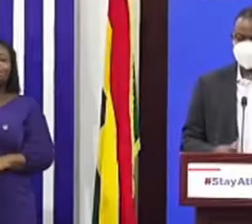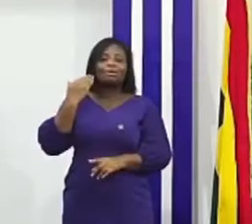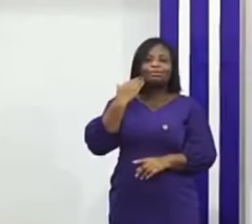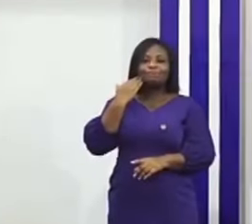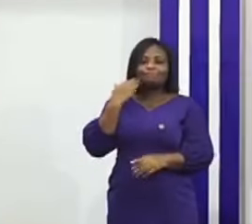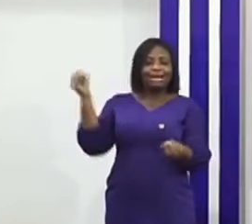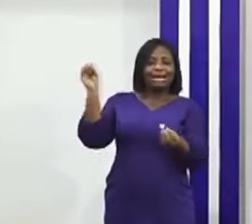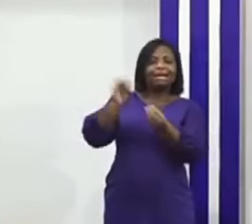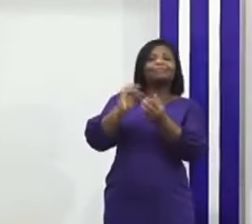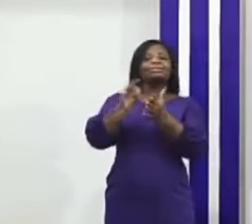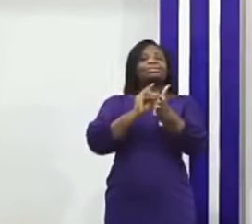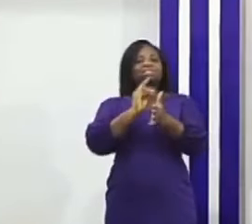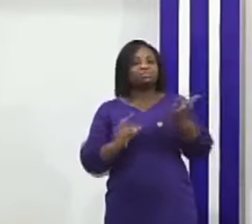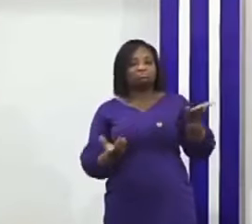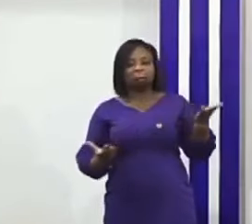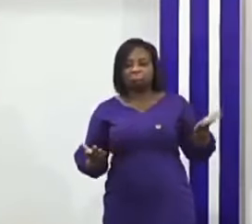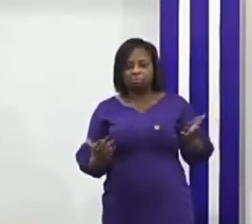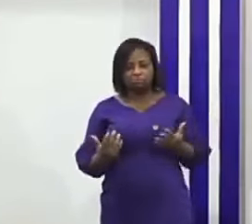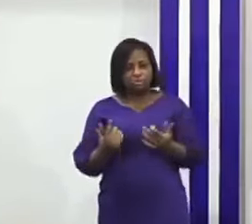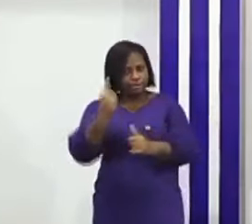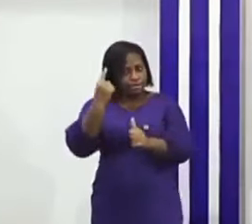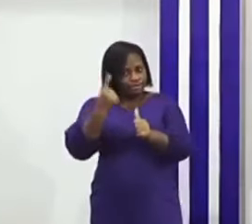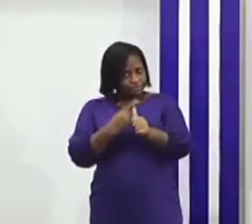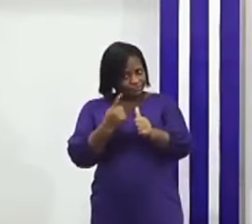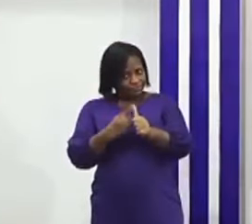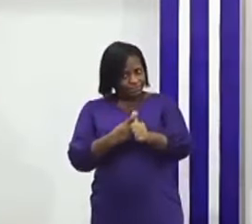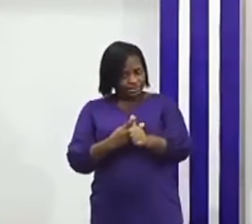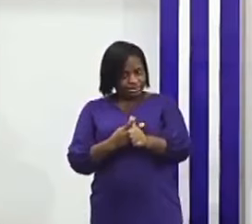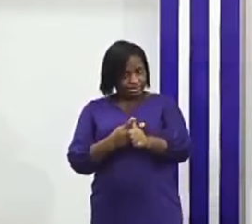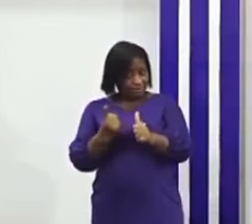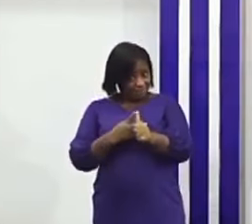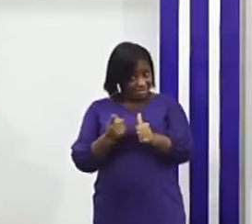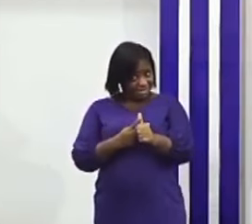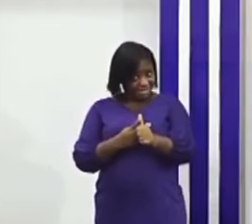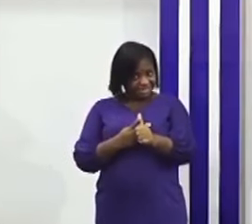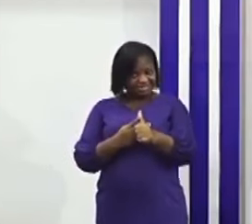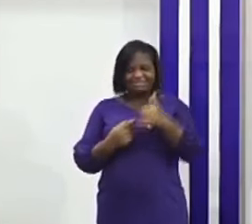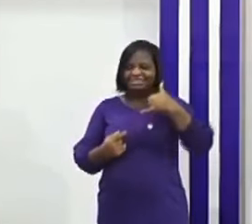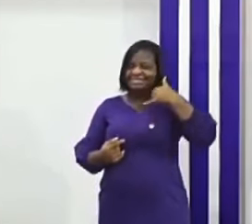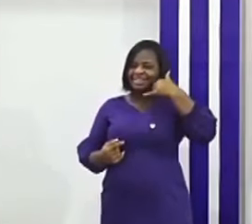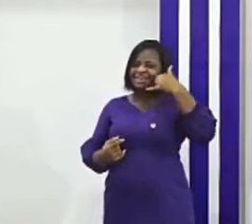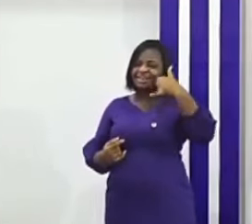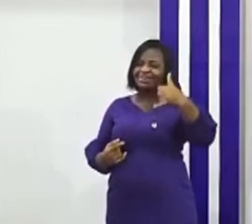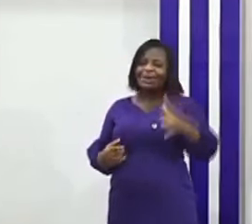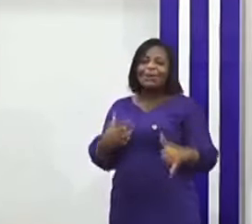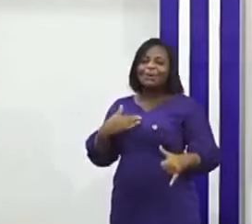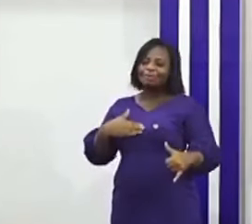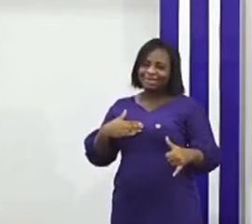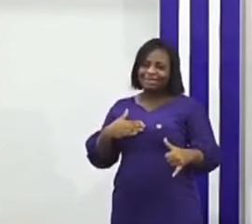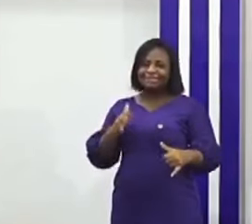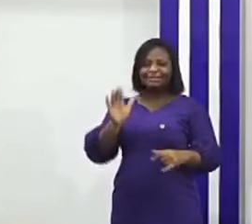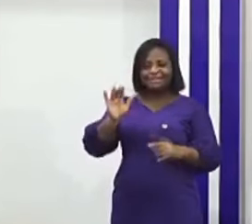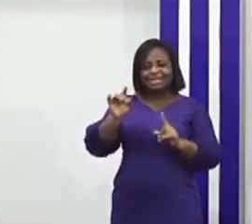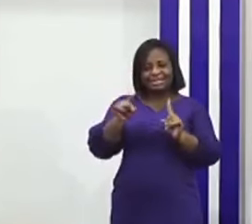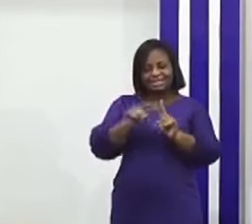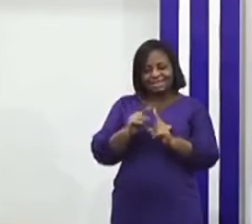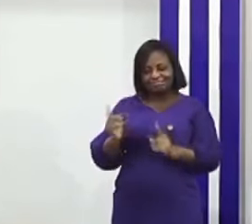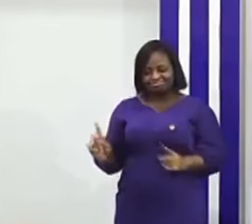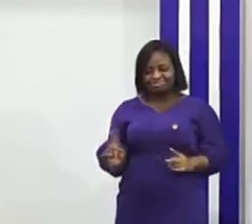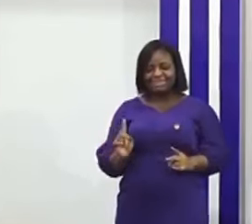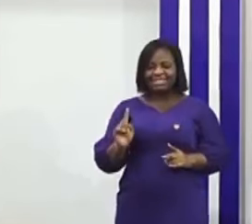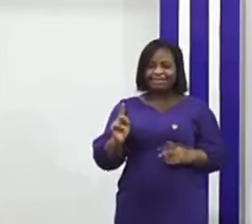You see, you are called. The protocol that you are informed that this is your status. They've come to visit you based